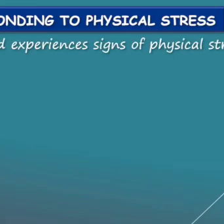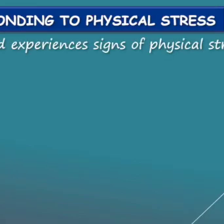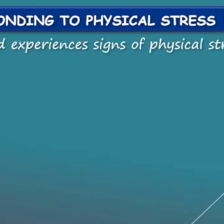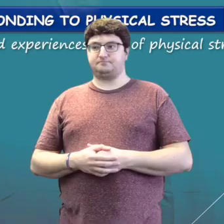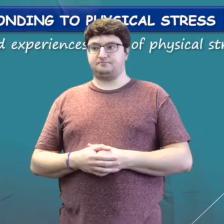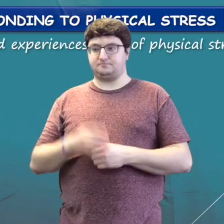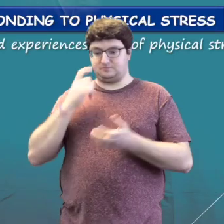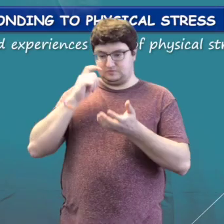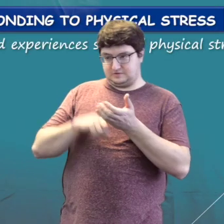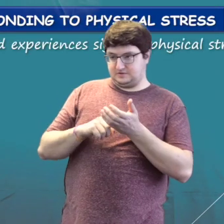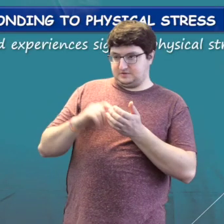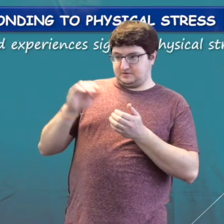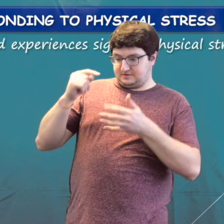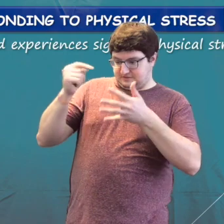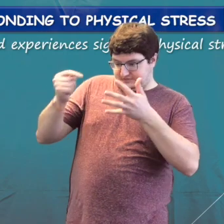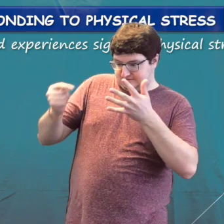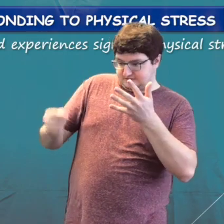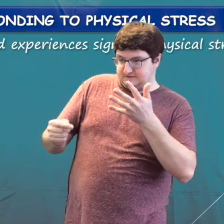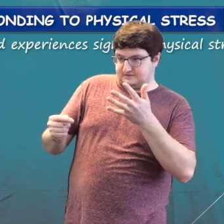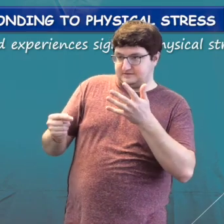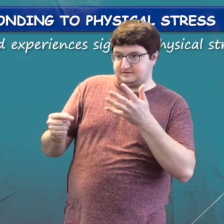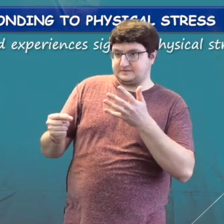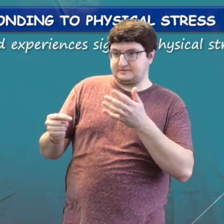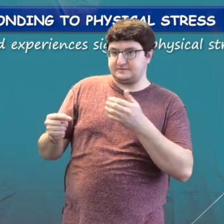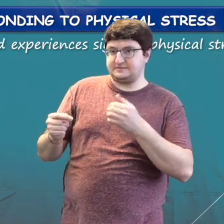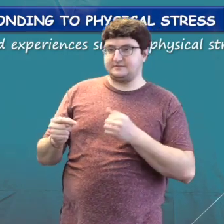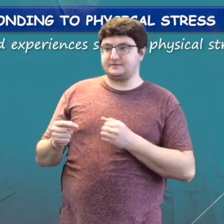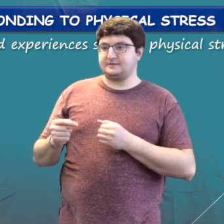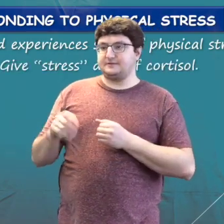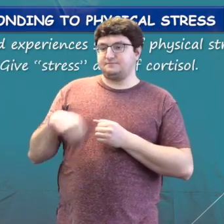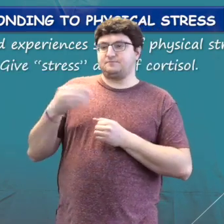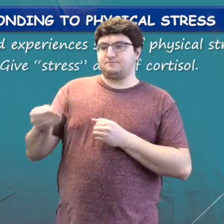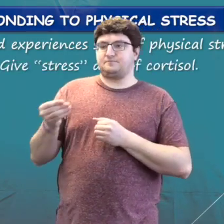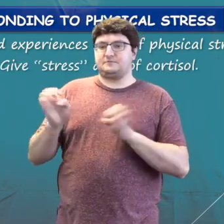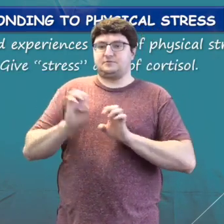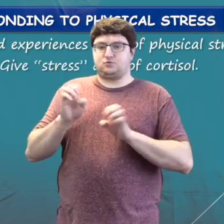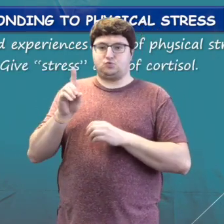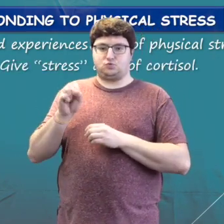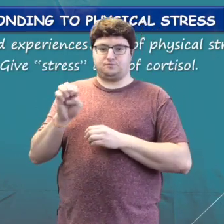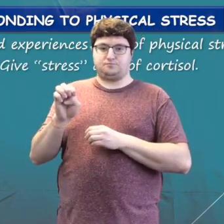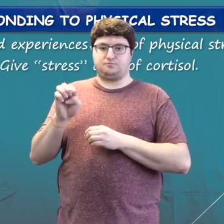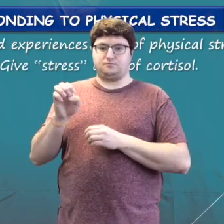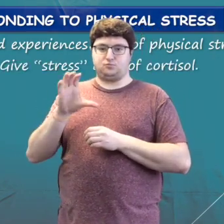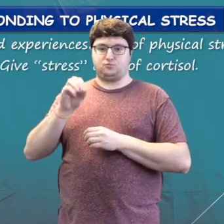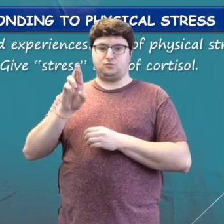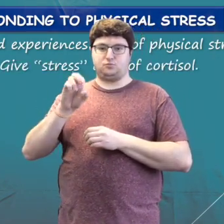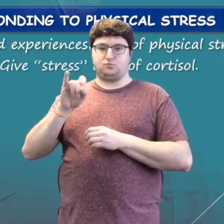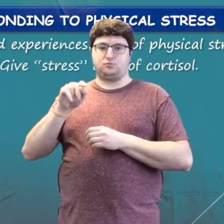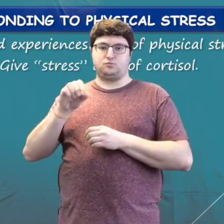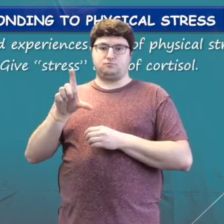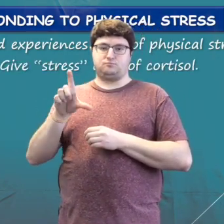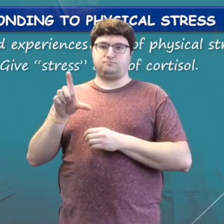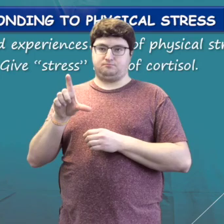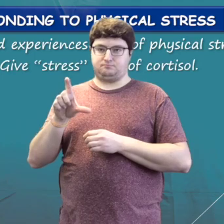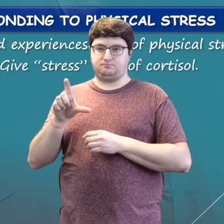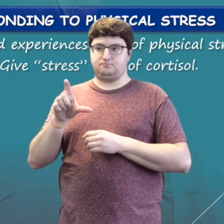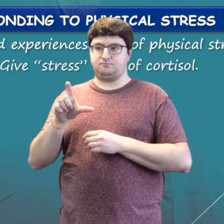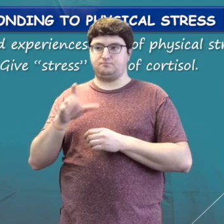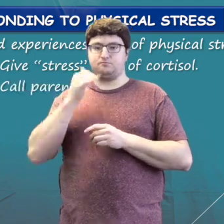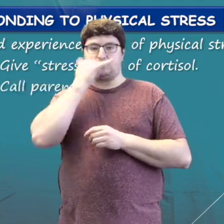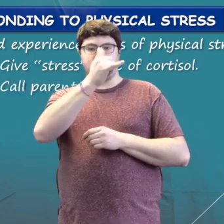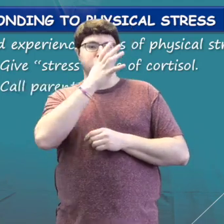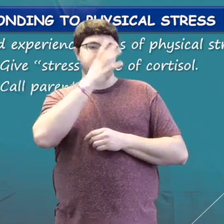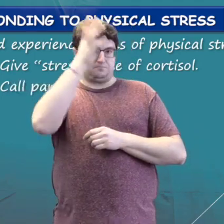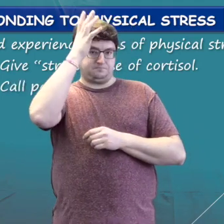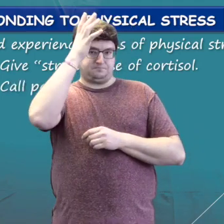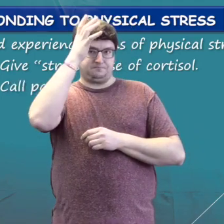If the child experiences signs of physical stress, administer the stress dose of cortisol. Call